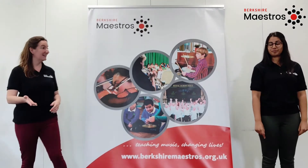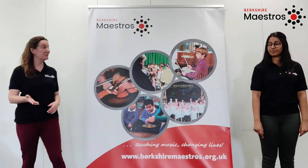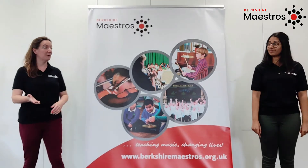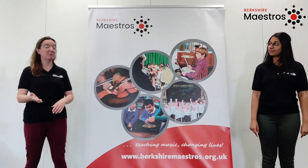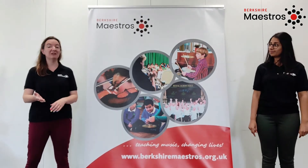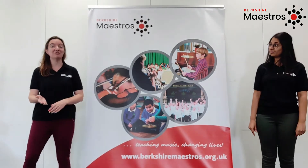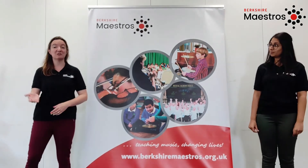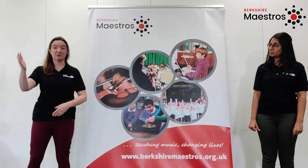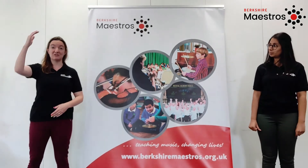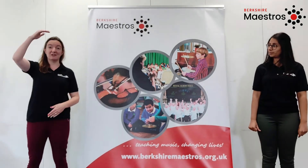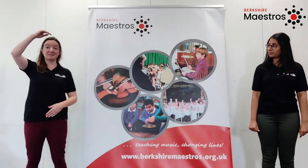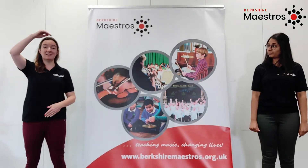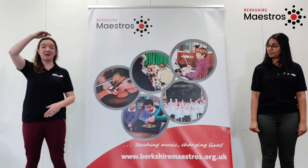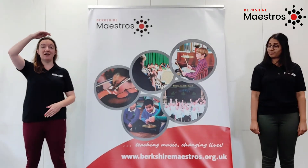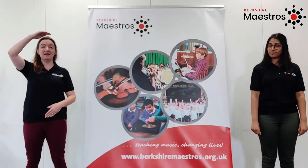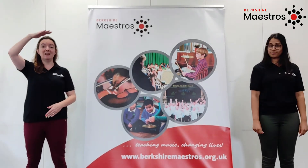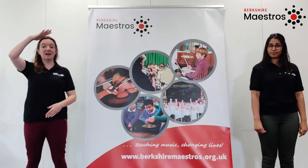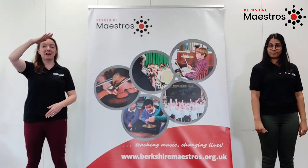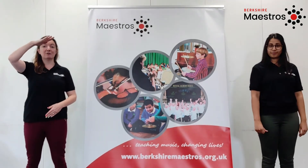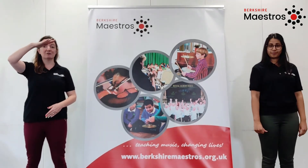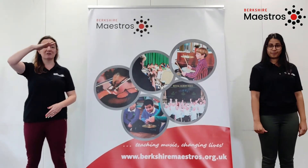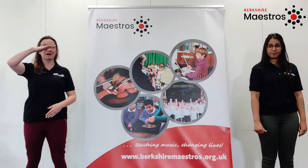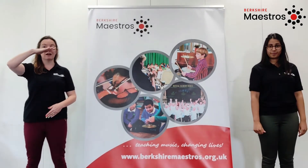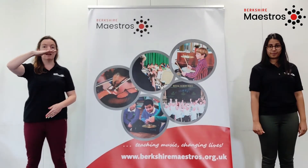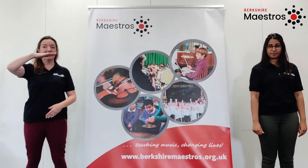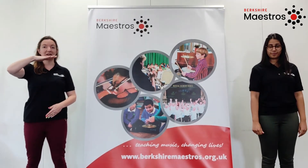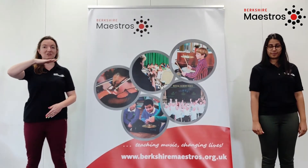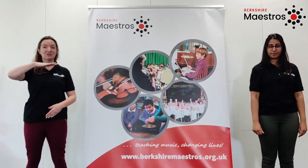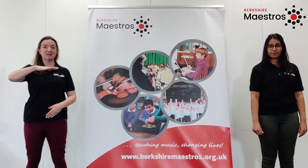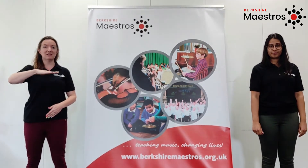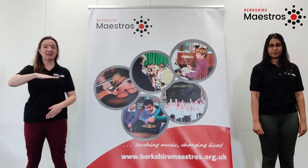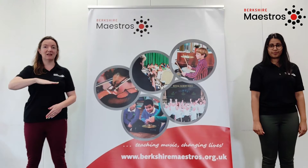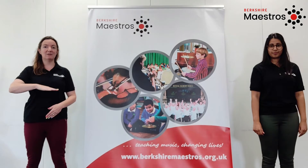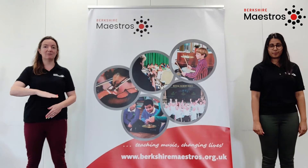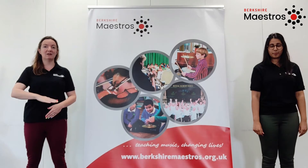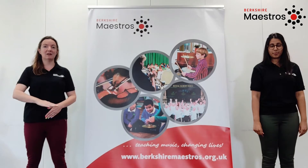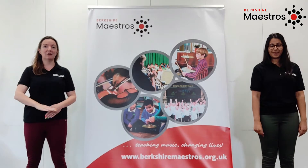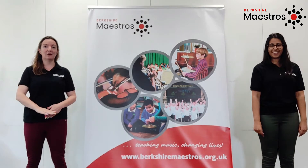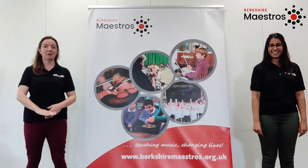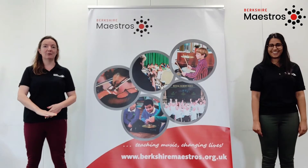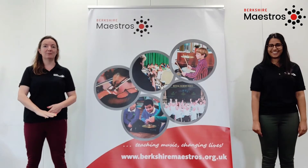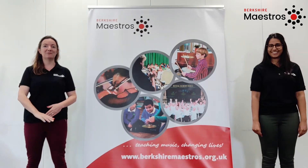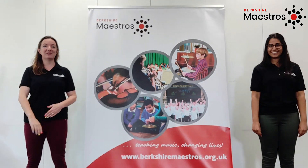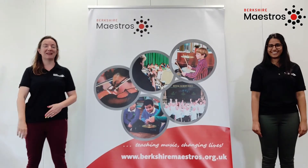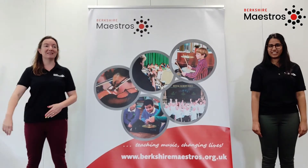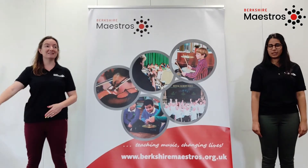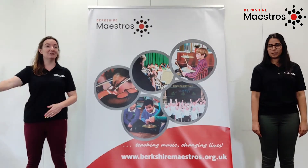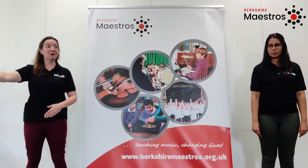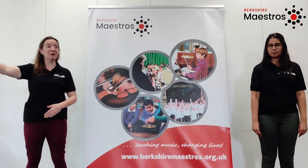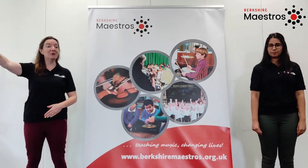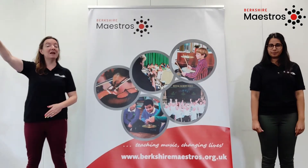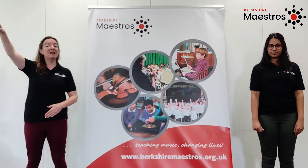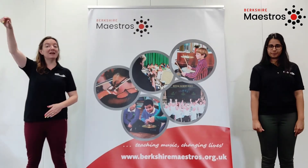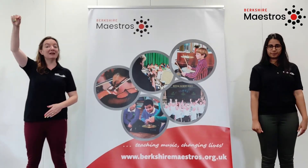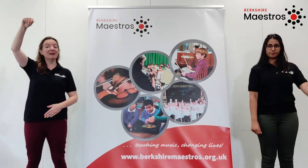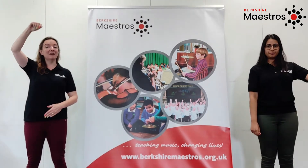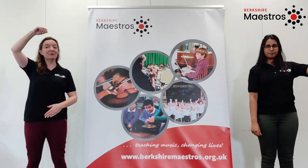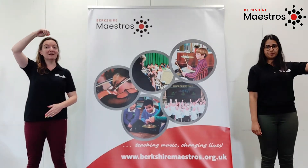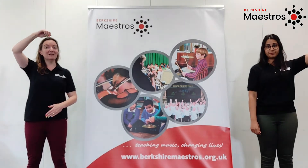into our pitches, which started high and gradually came low. Okay, so here we